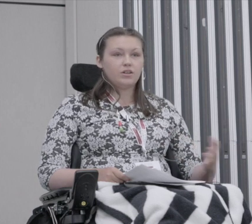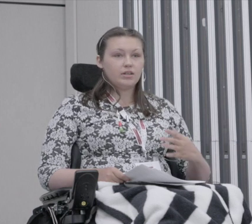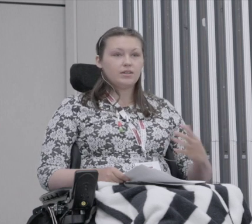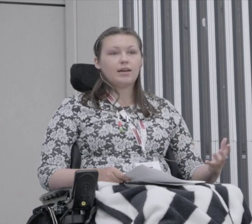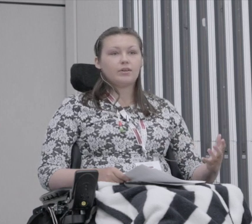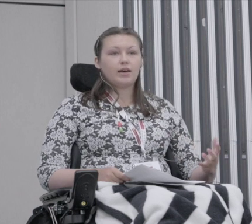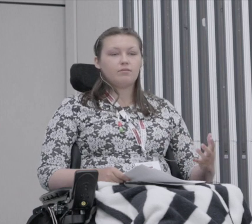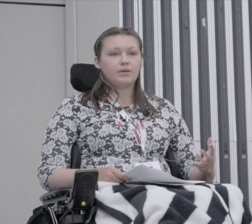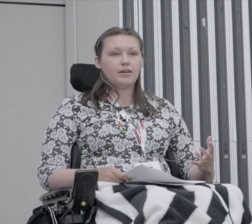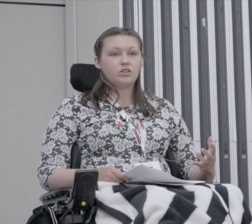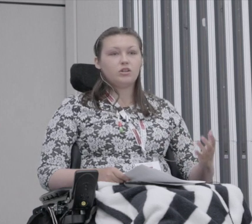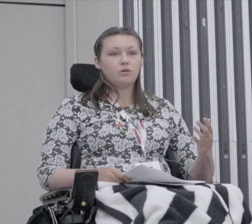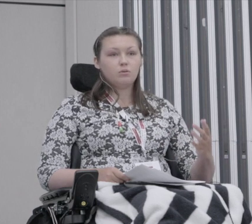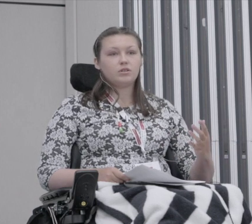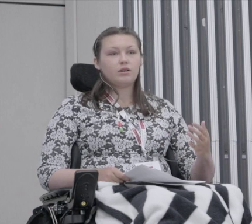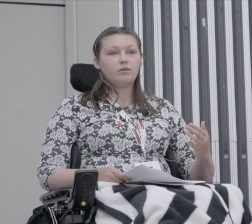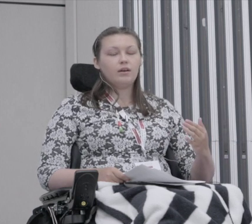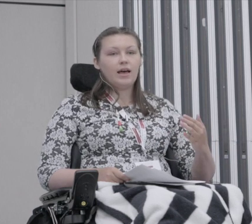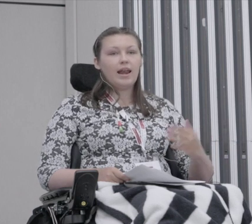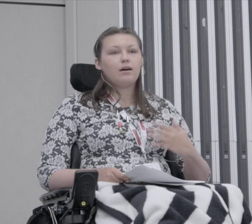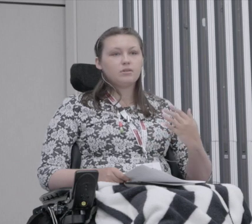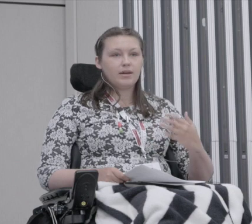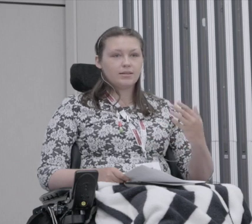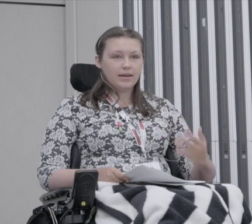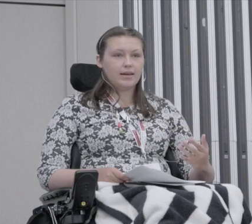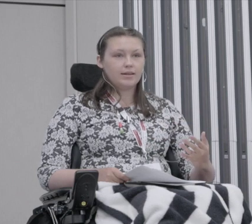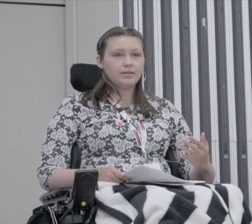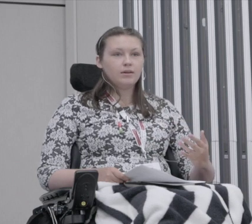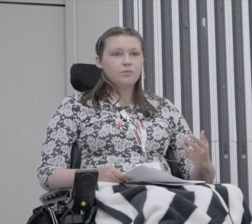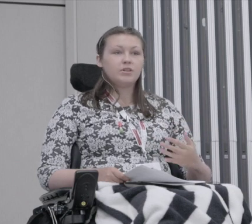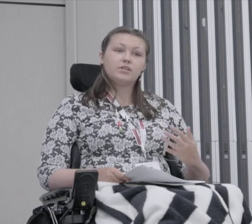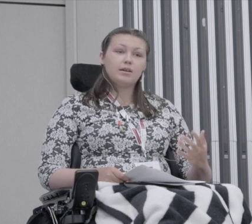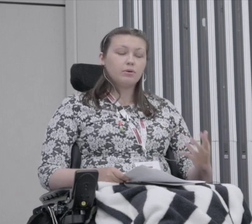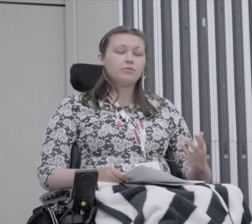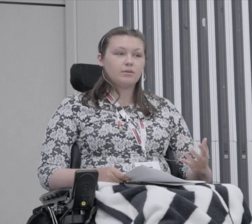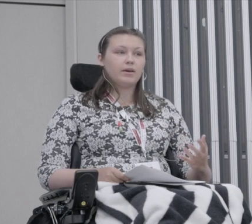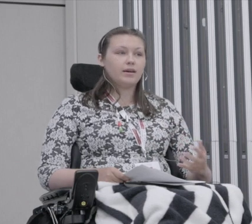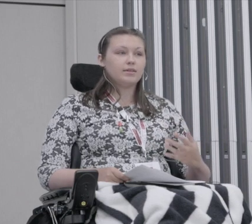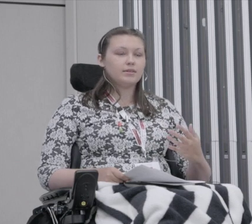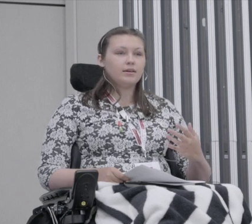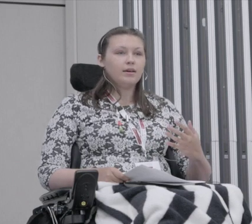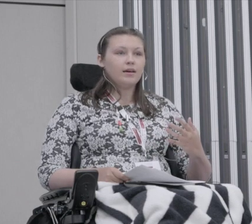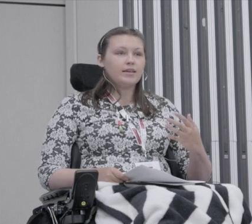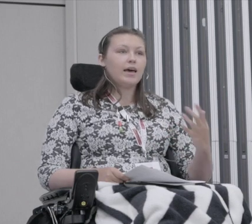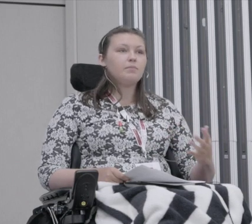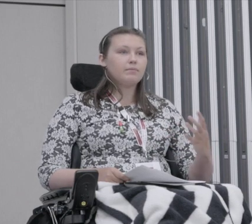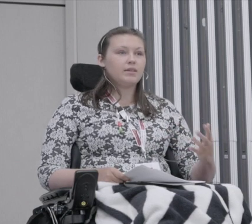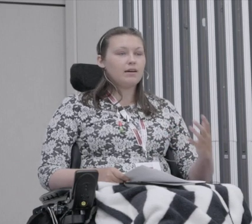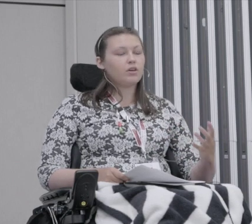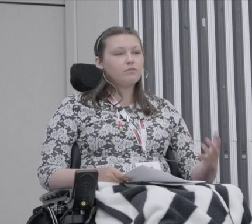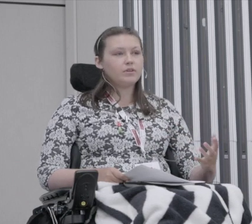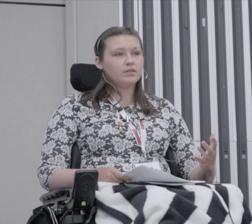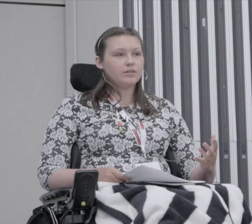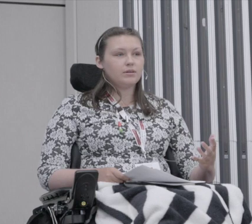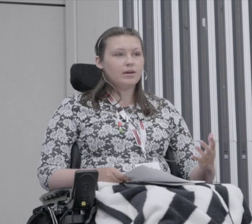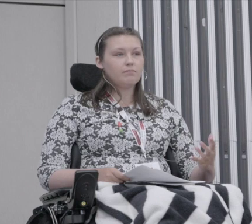for me and she does advocate for me, she also allows me to lead, which is important to me because it's helping me to have